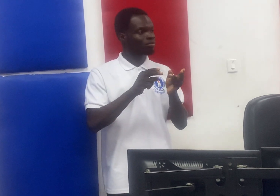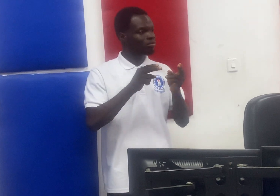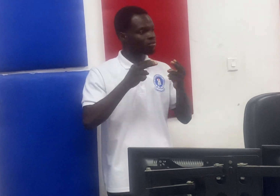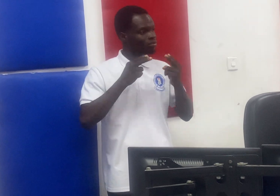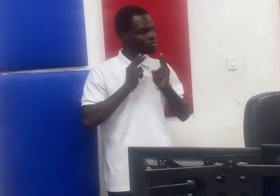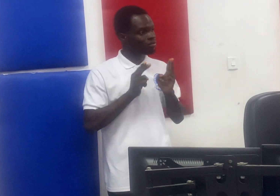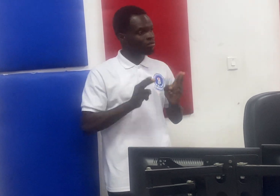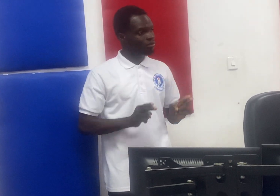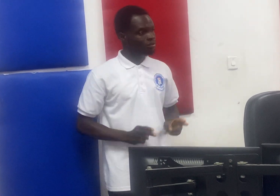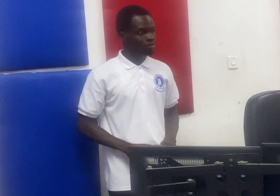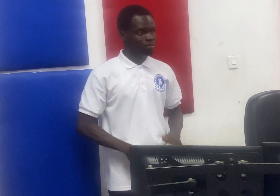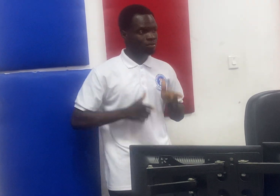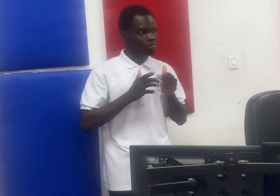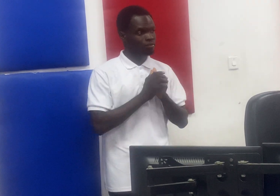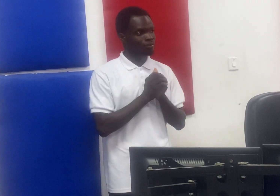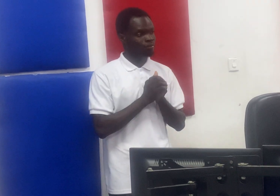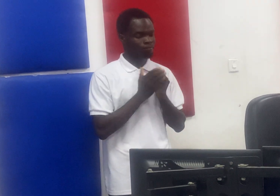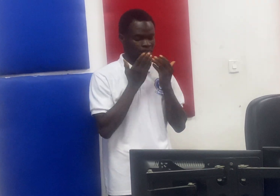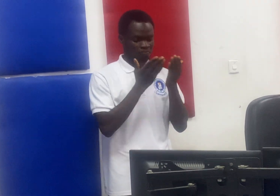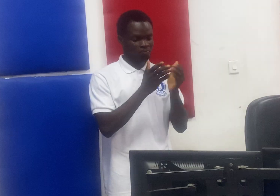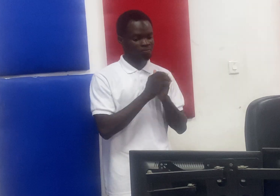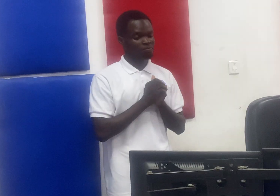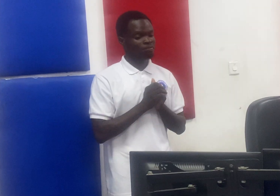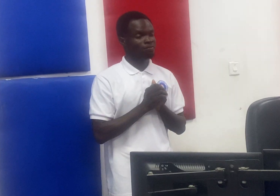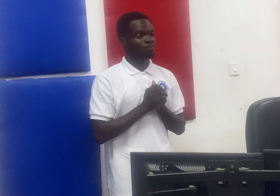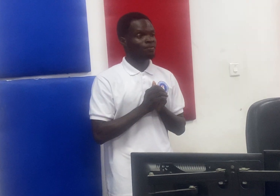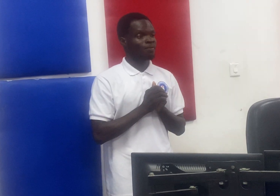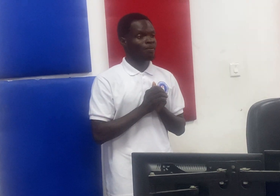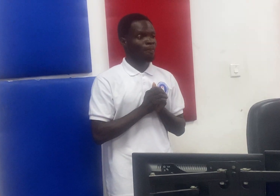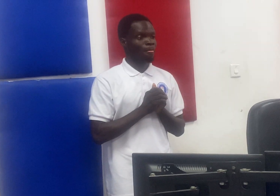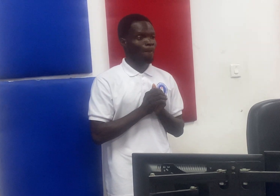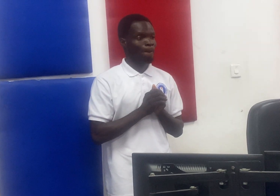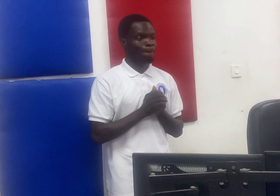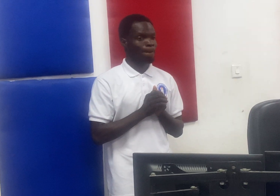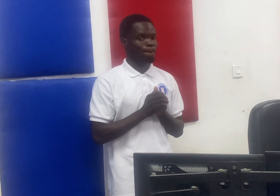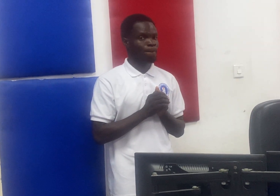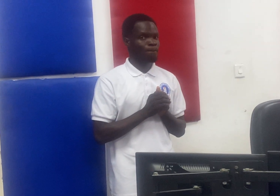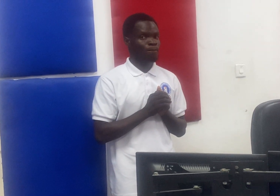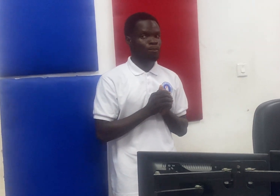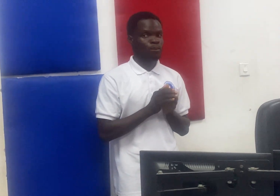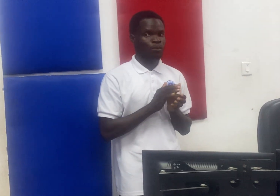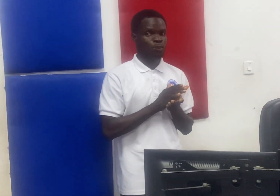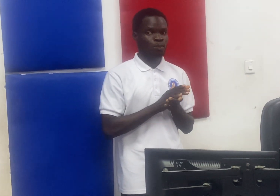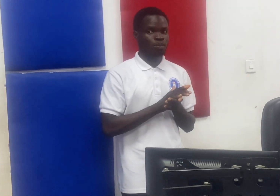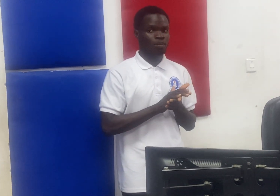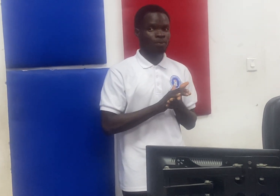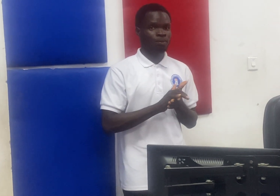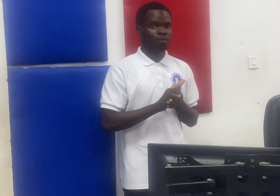you. Thank you very much. Mr. Wisdom, can you please add? Oh,